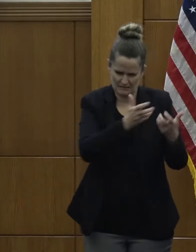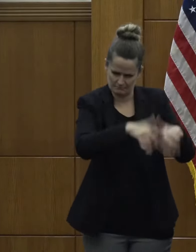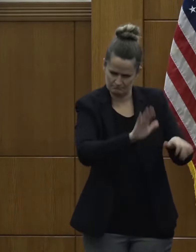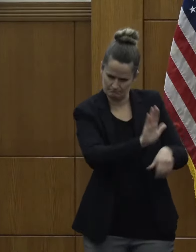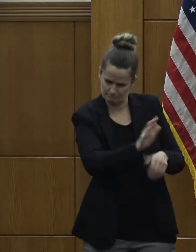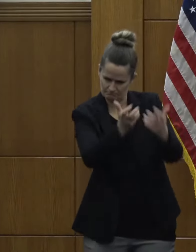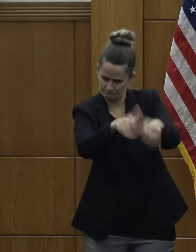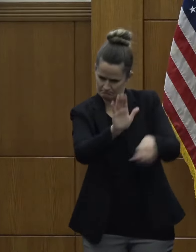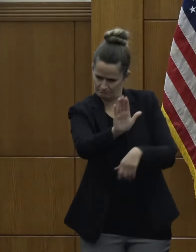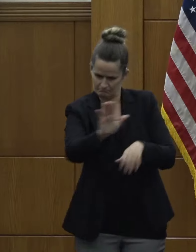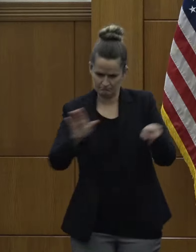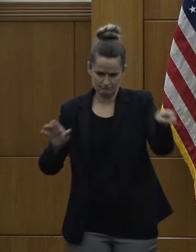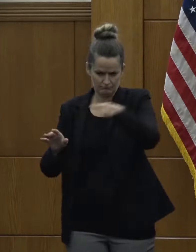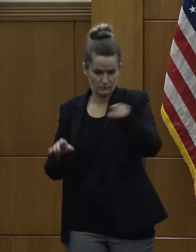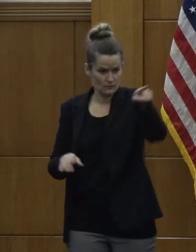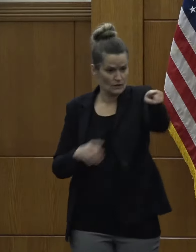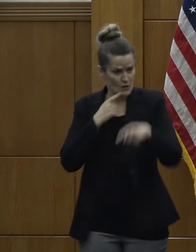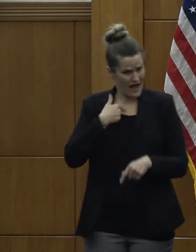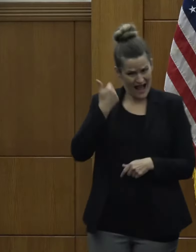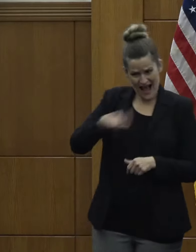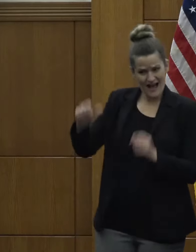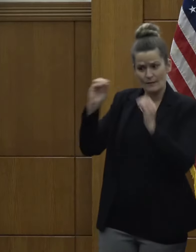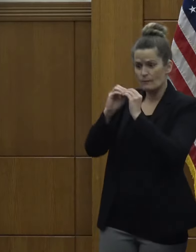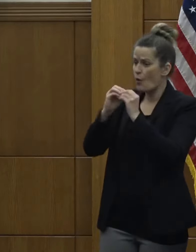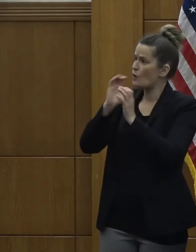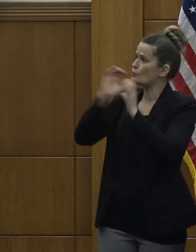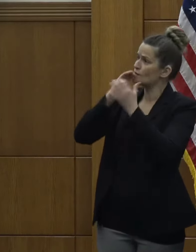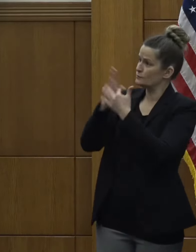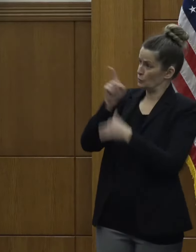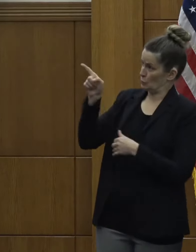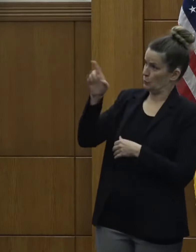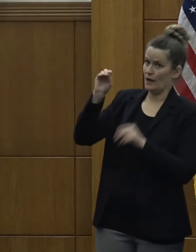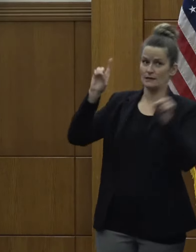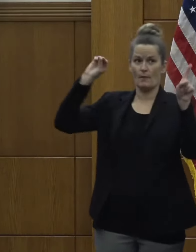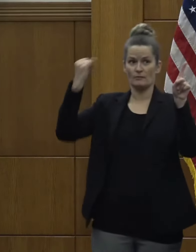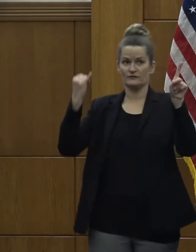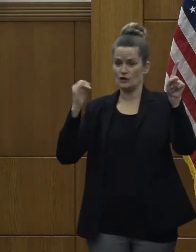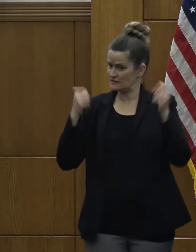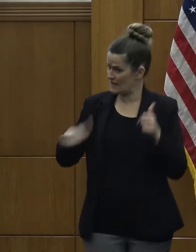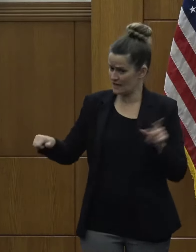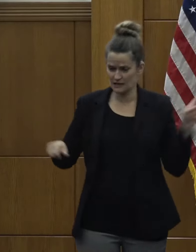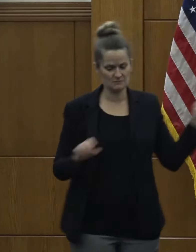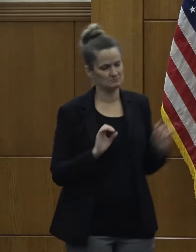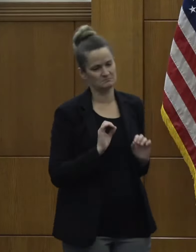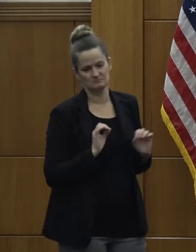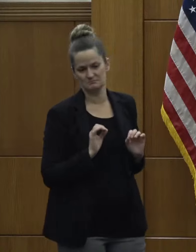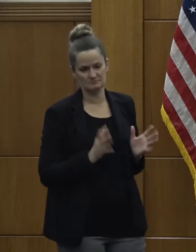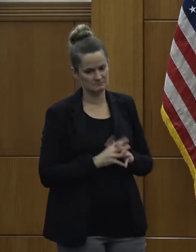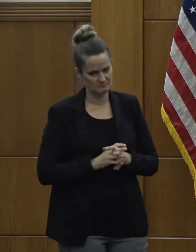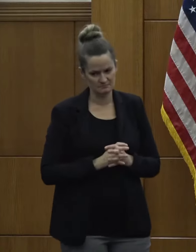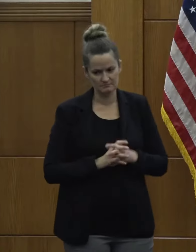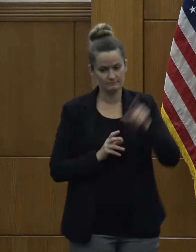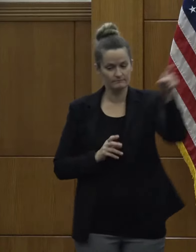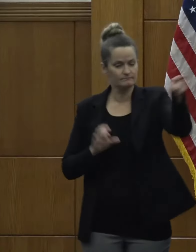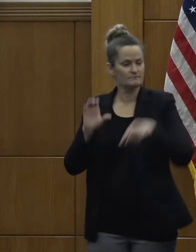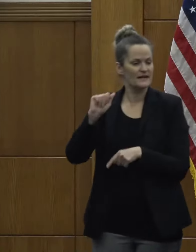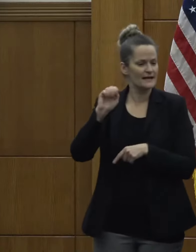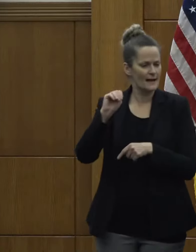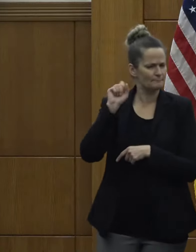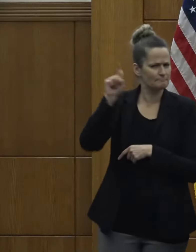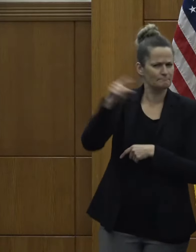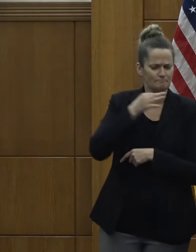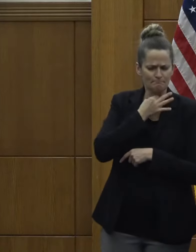Between you guys and the DOJ? Correct. And last question, Cam? And I know you said you don't have provisional ballot data, but just